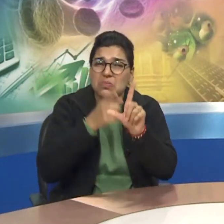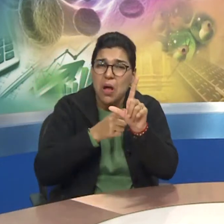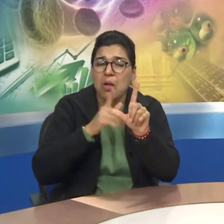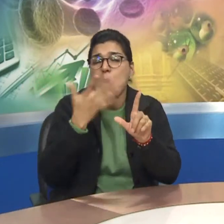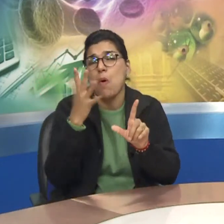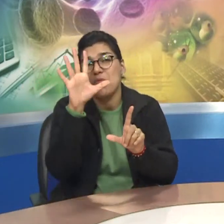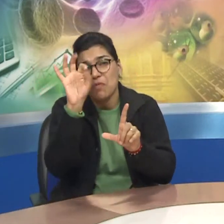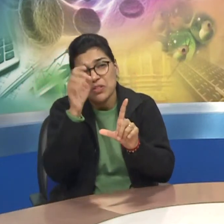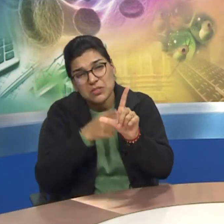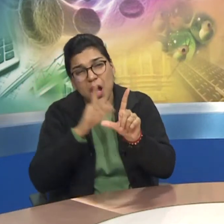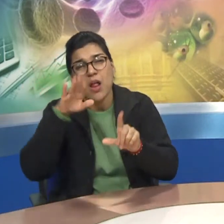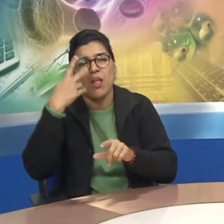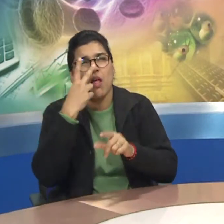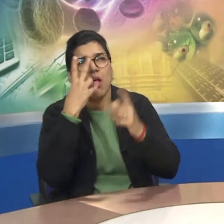condition.